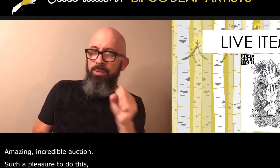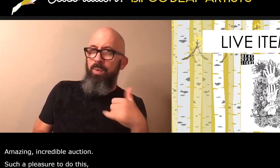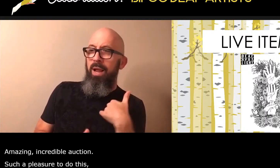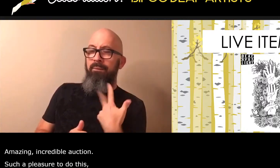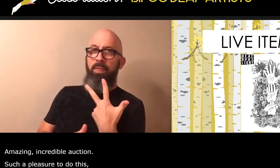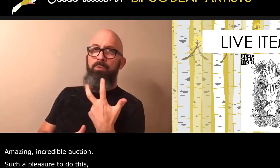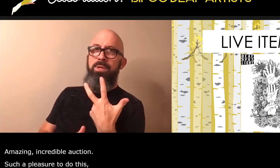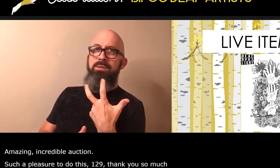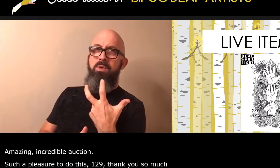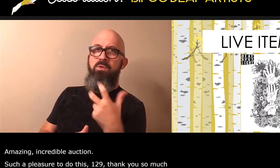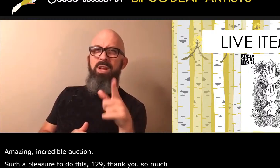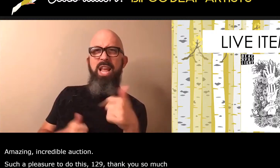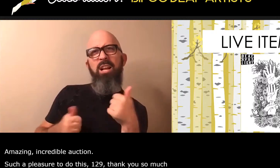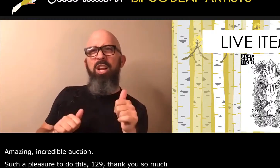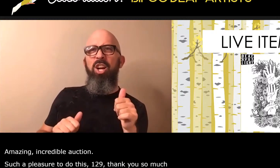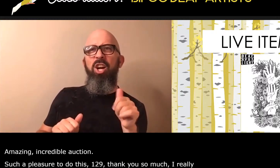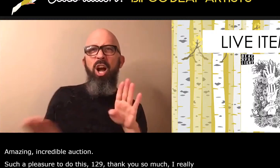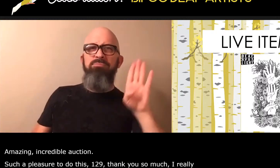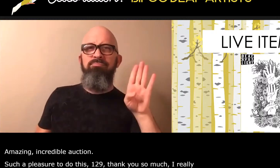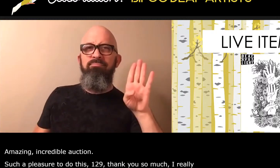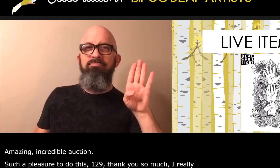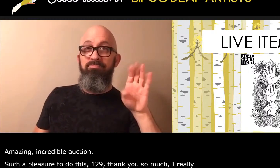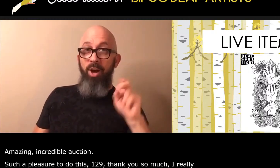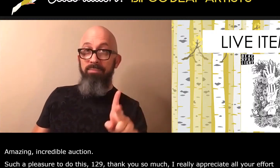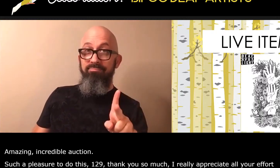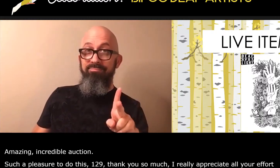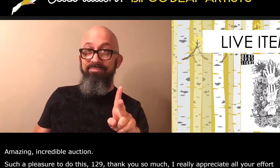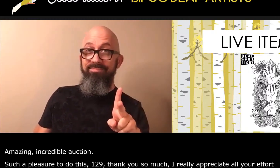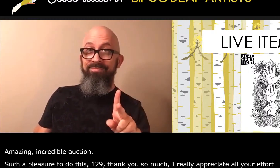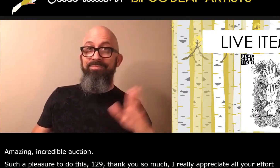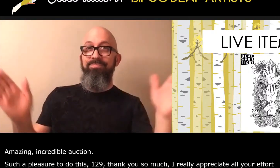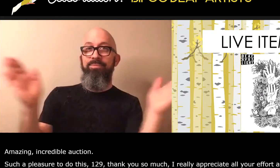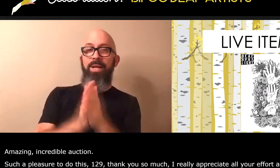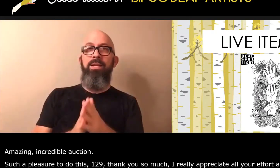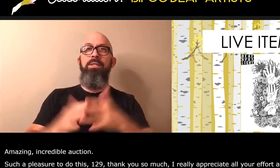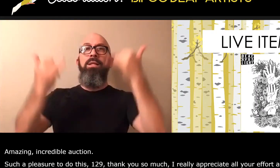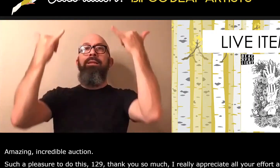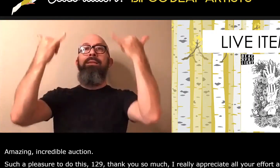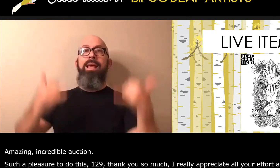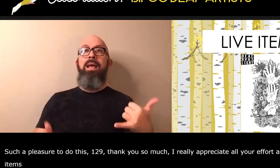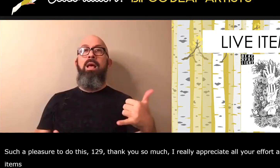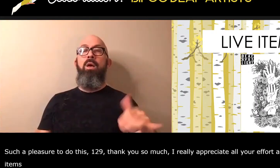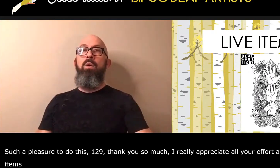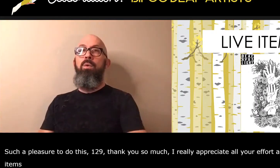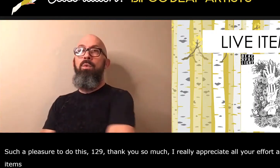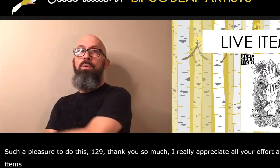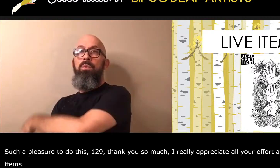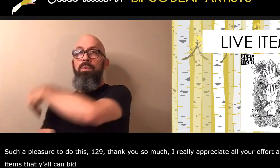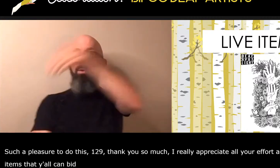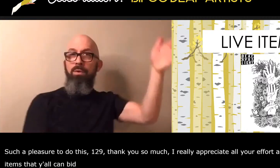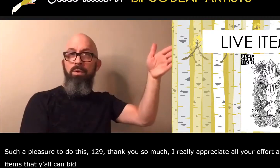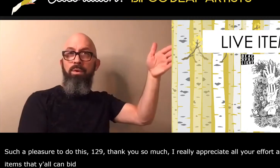your efforts. And we have 3 more items that y'all can bid on.